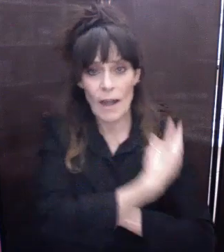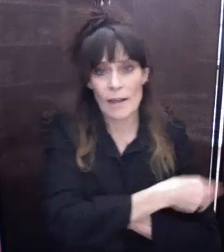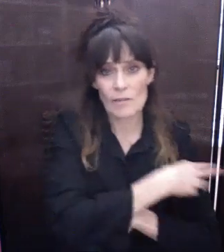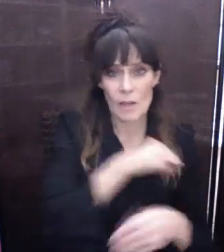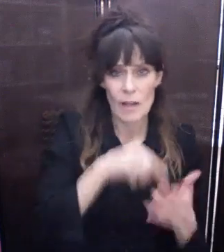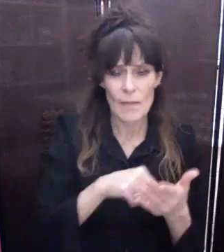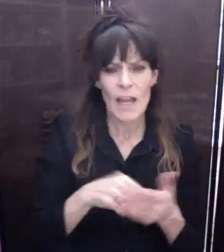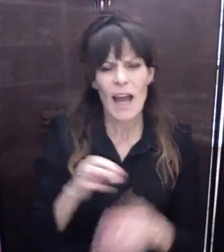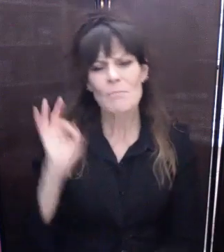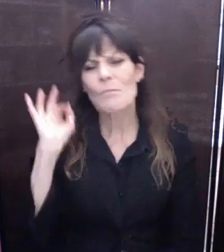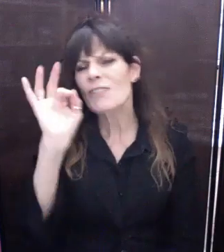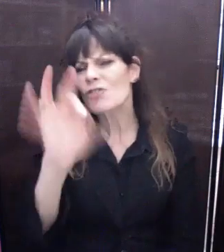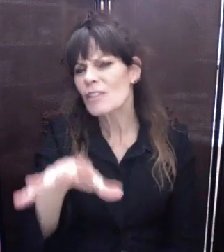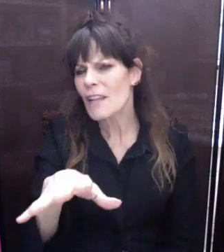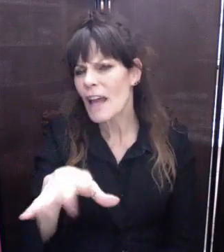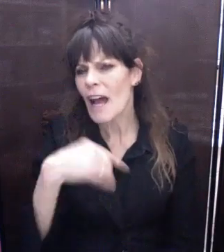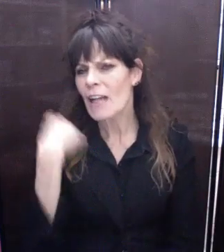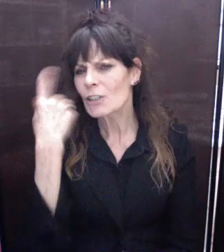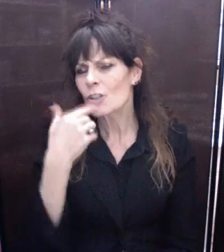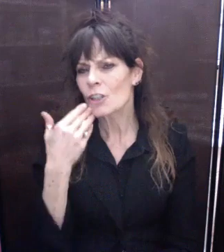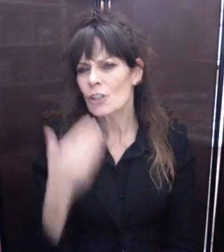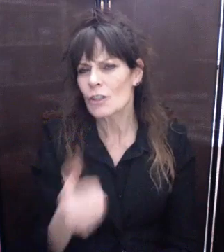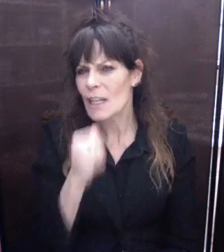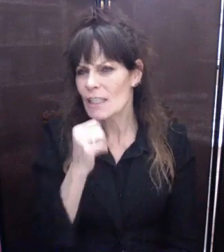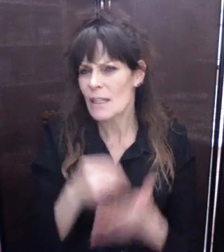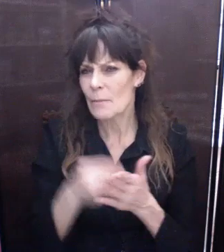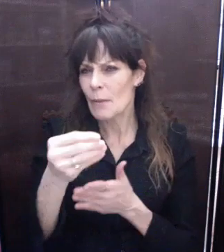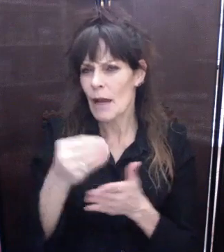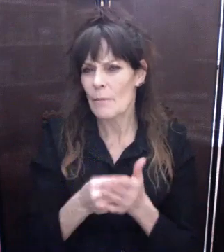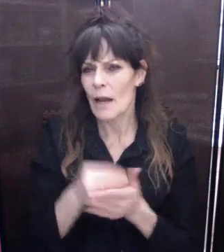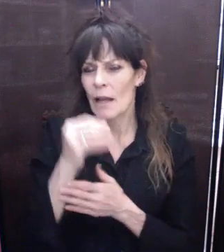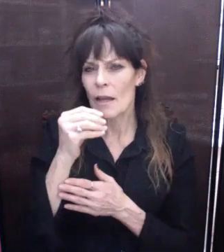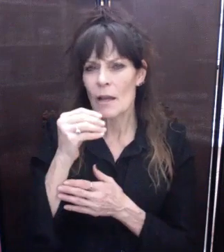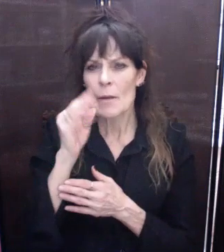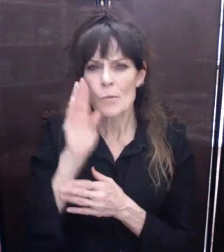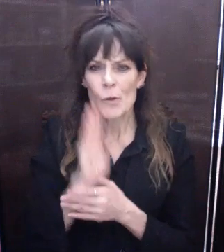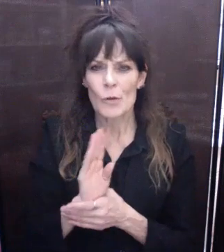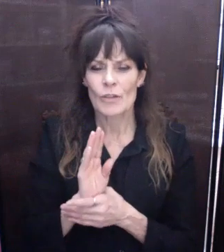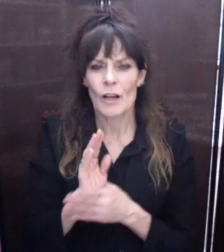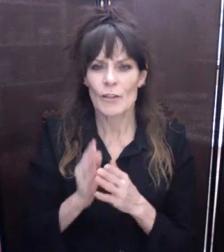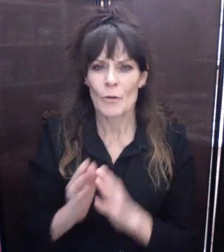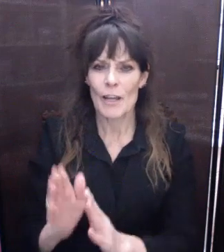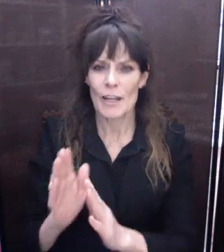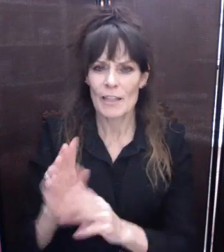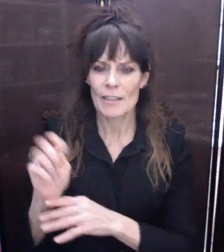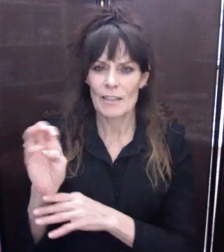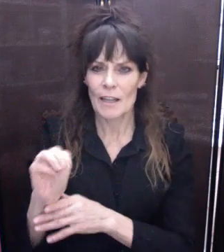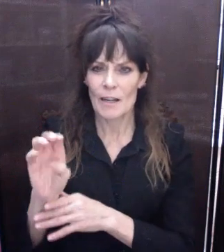that because it makes me look pretty good, because I didn't buy my booze on the way to Tom's house when I finally got sober. I